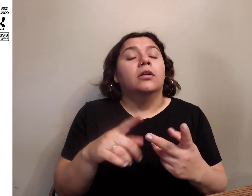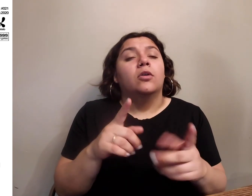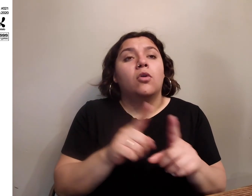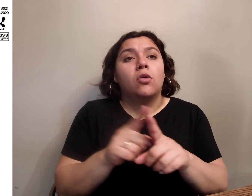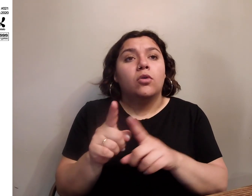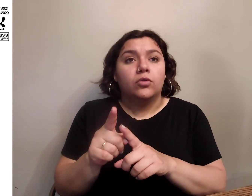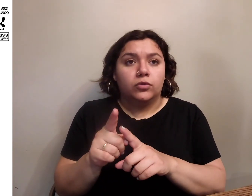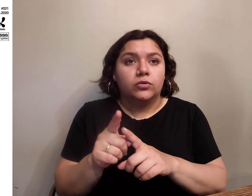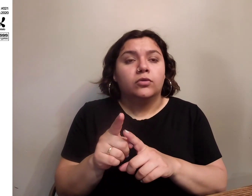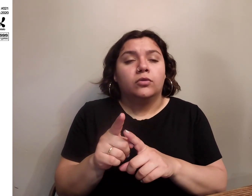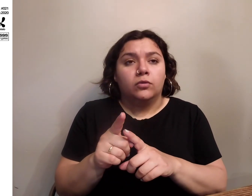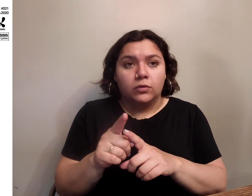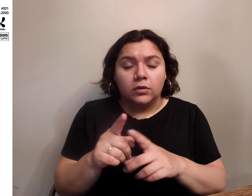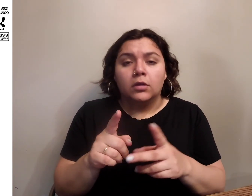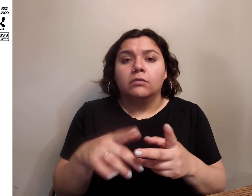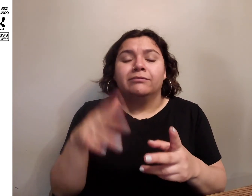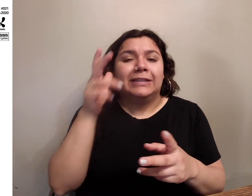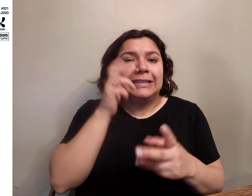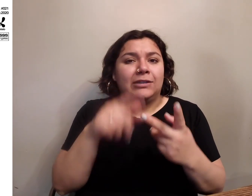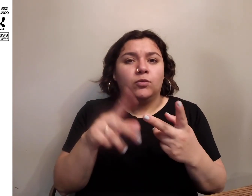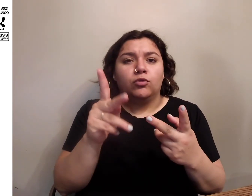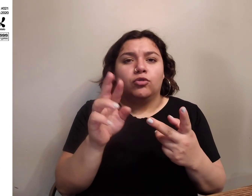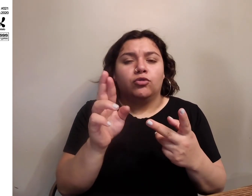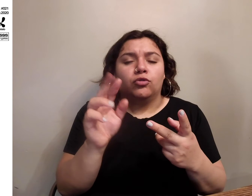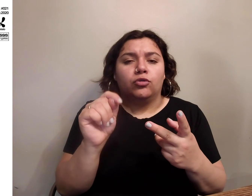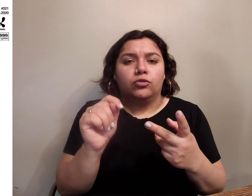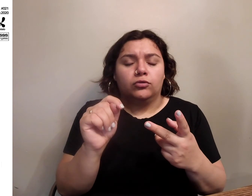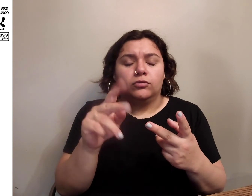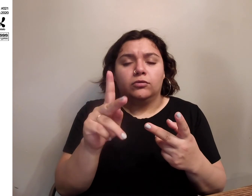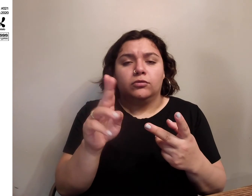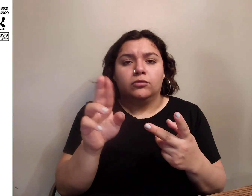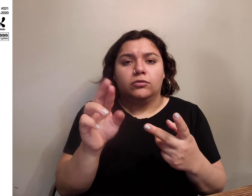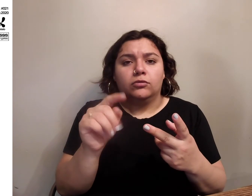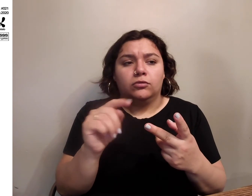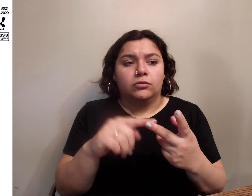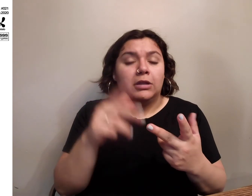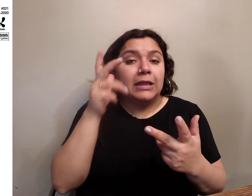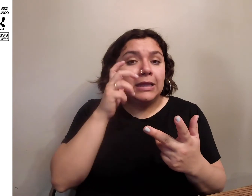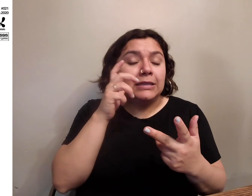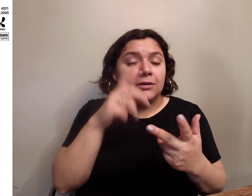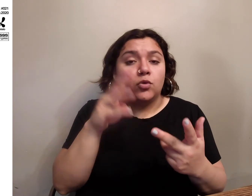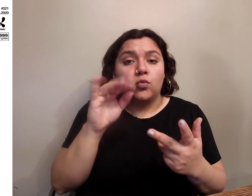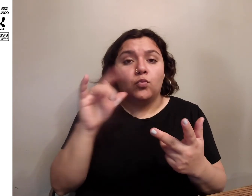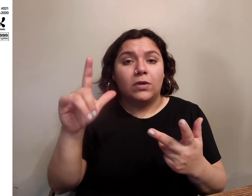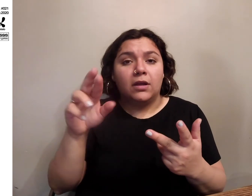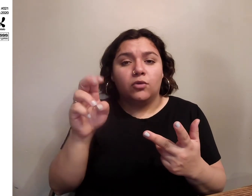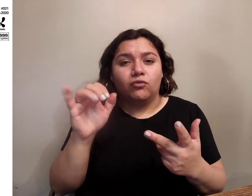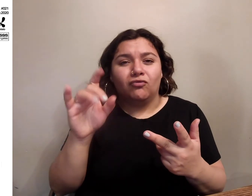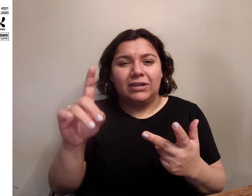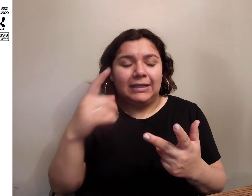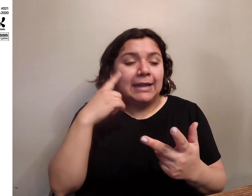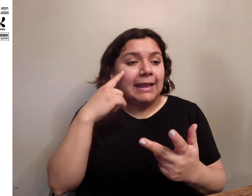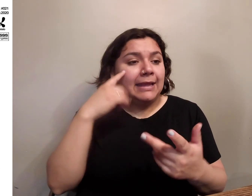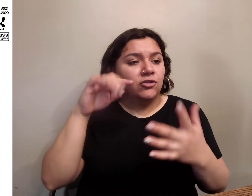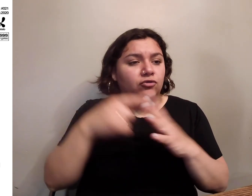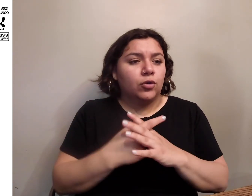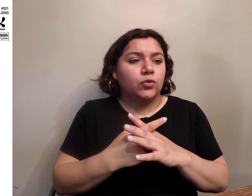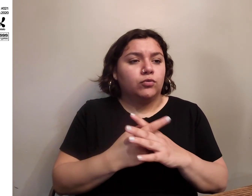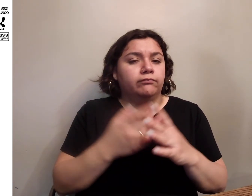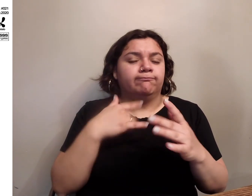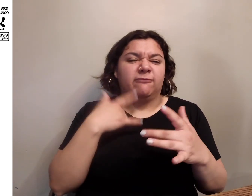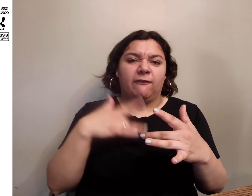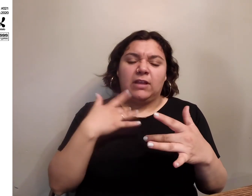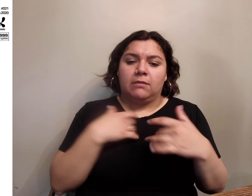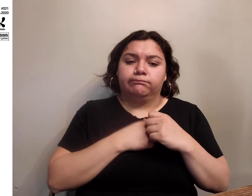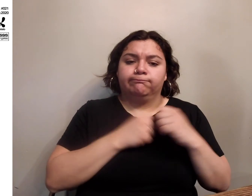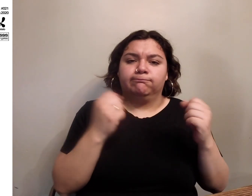the Kurt Weill album and was listening to Lou Reed. And I think that just started to open me up